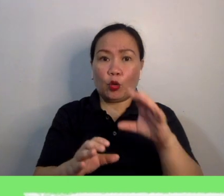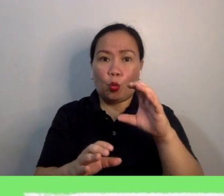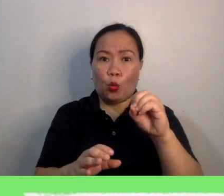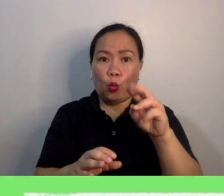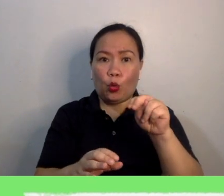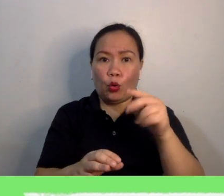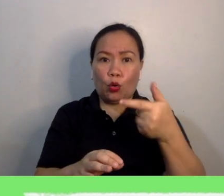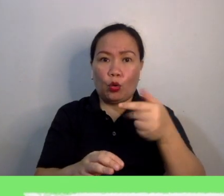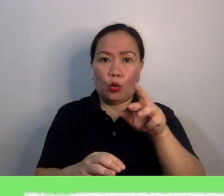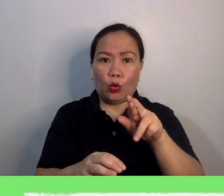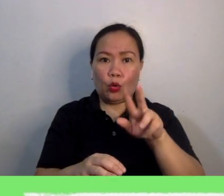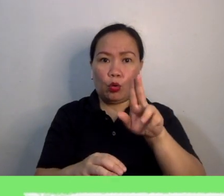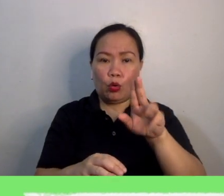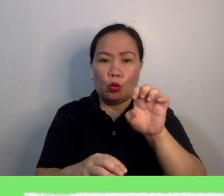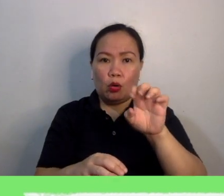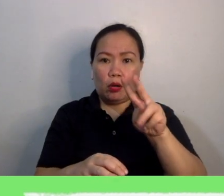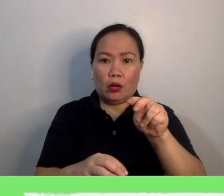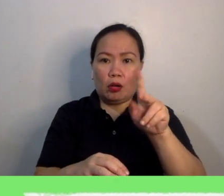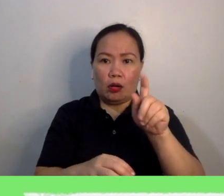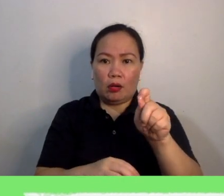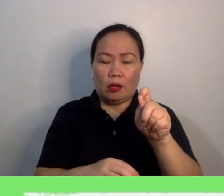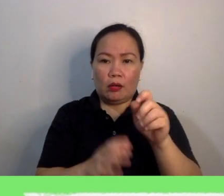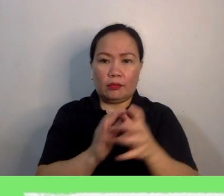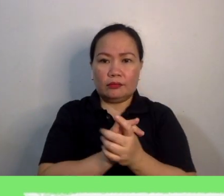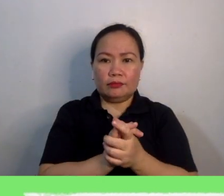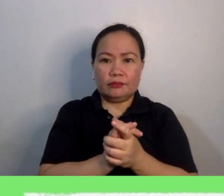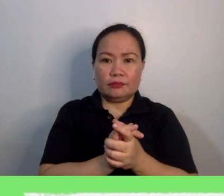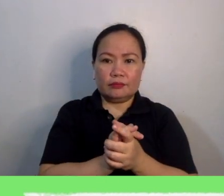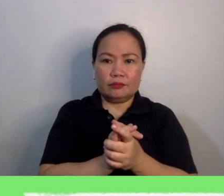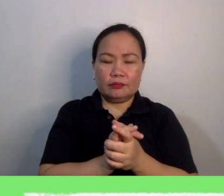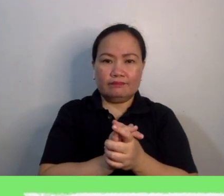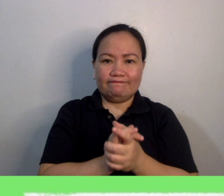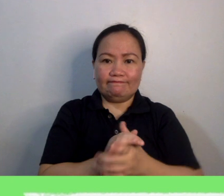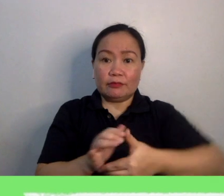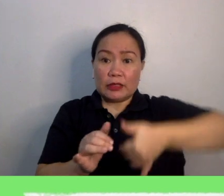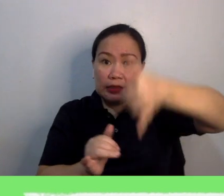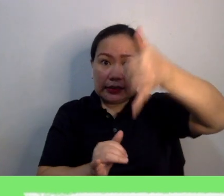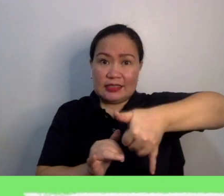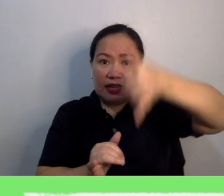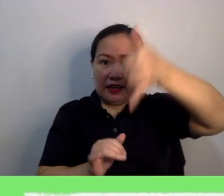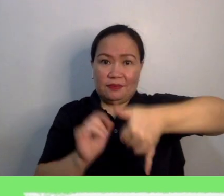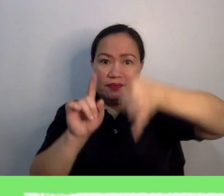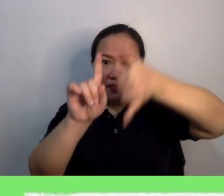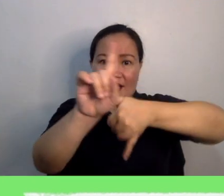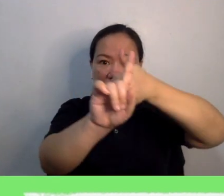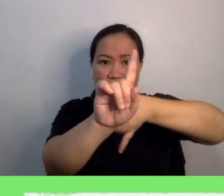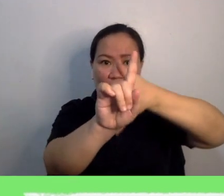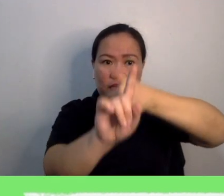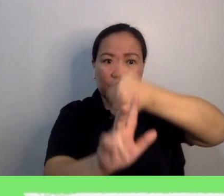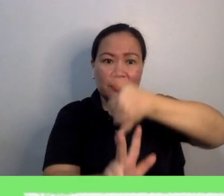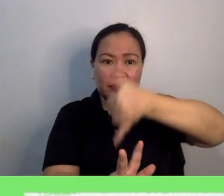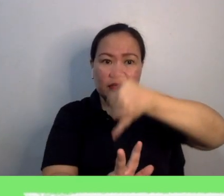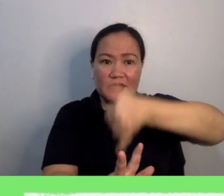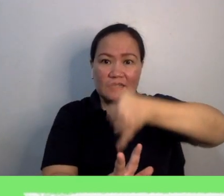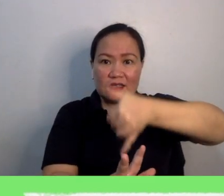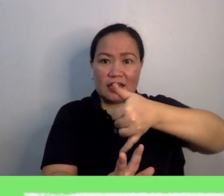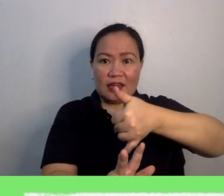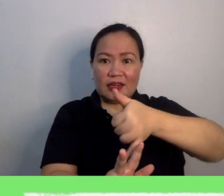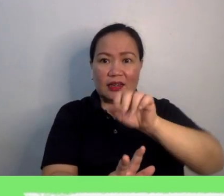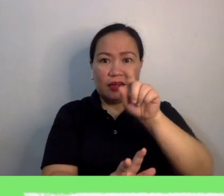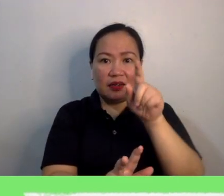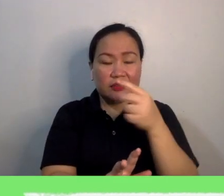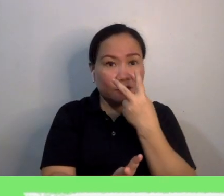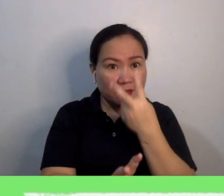angle 1 ay 115 degrees at si angle 3 ay, what is the measure of angle 3? That is also